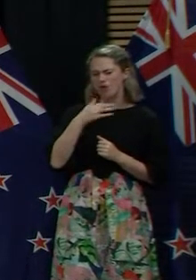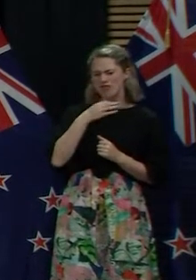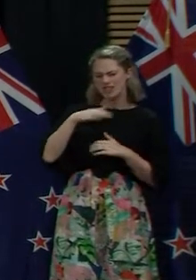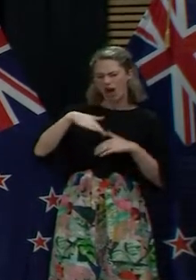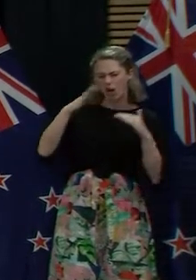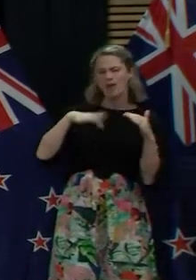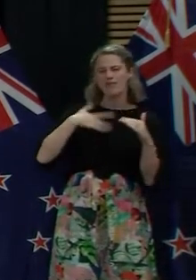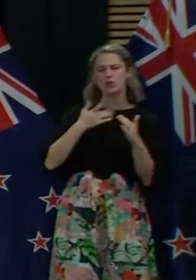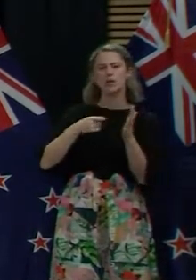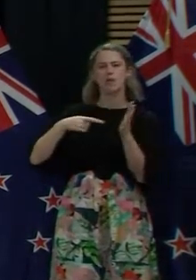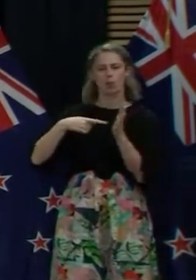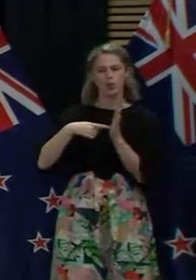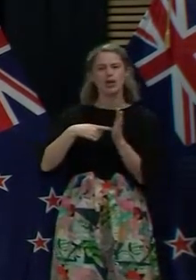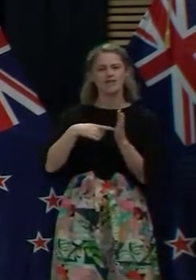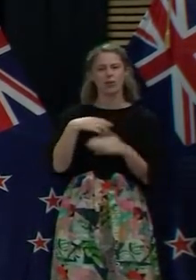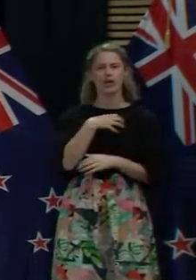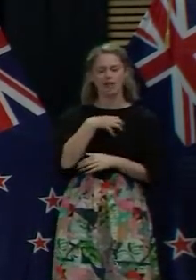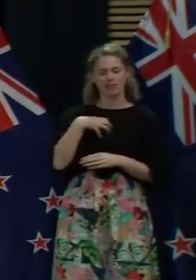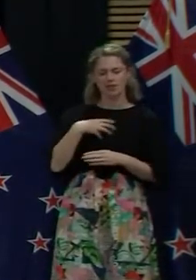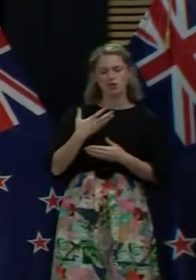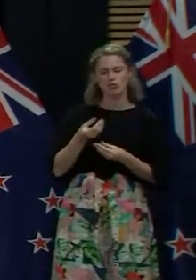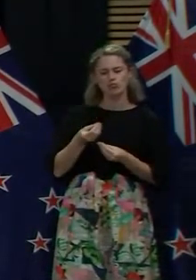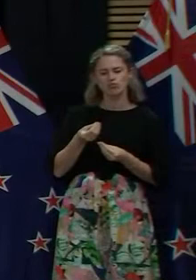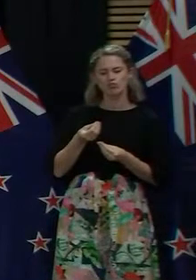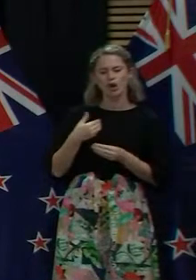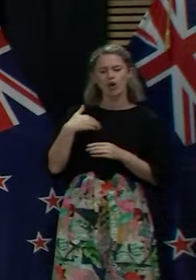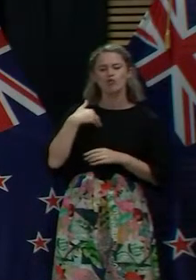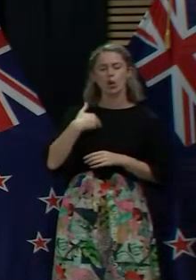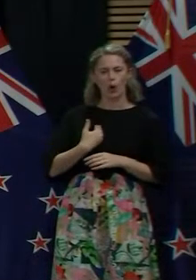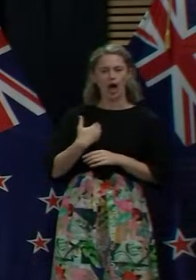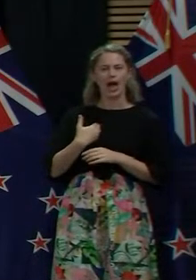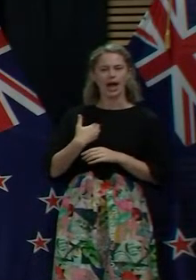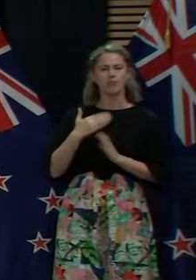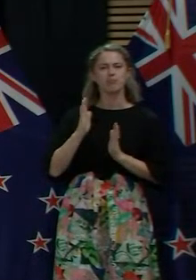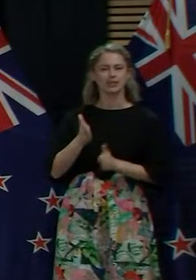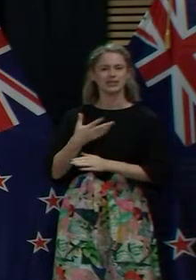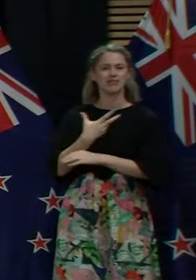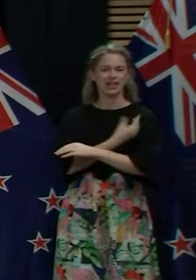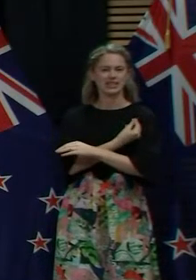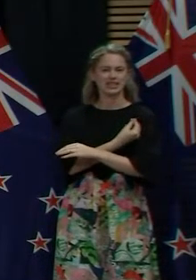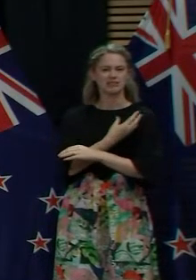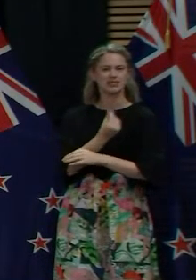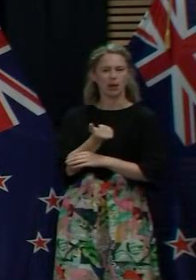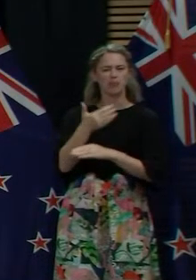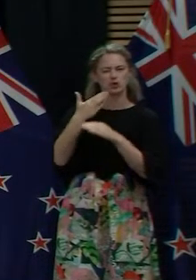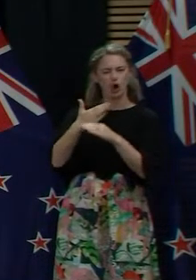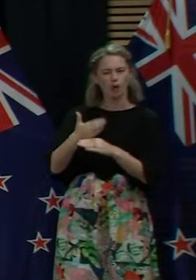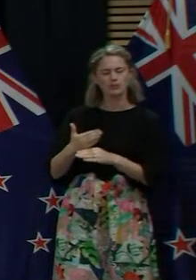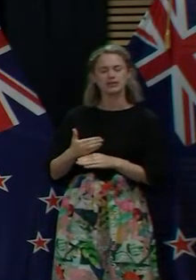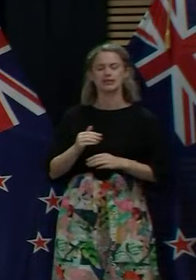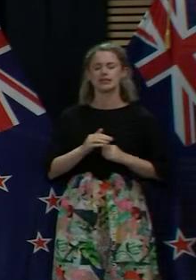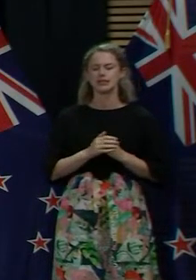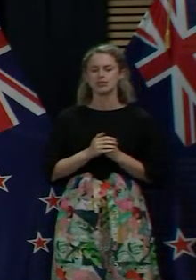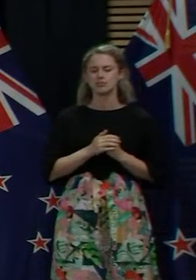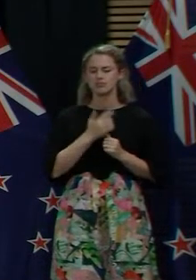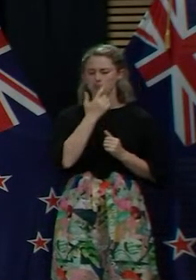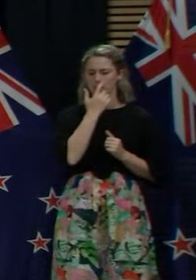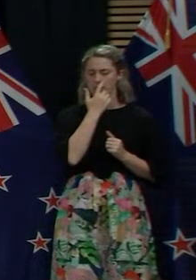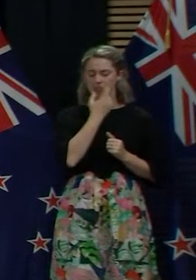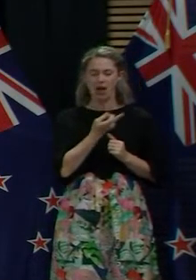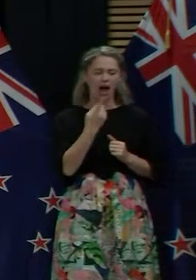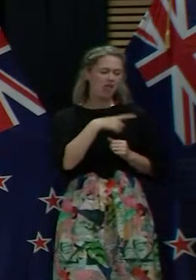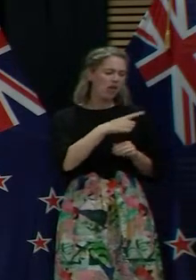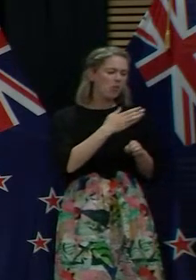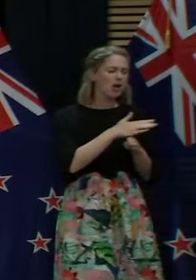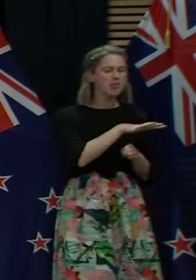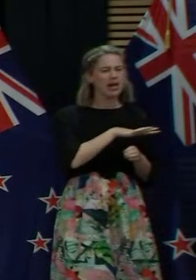it's incumbent on us to go a little further and require vaccines. And you've seen where we've been willing to do that. In other workplaces,